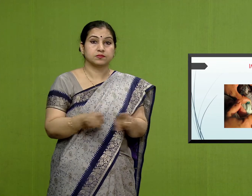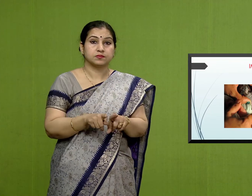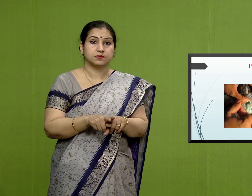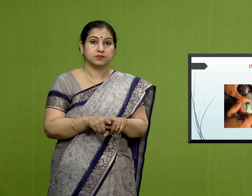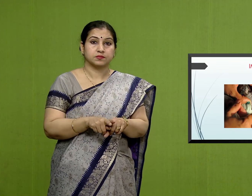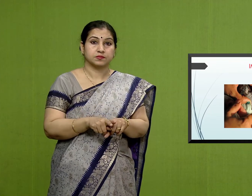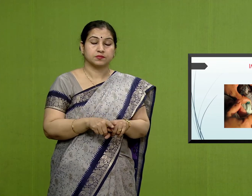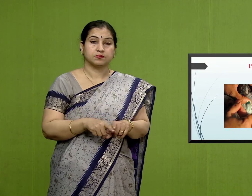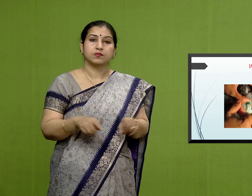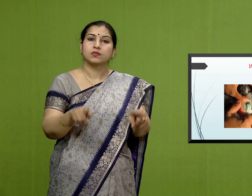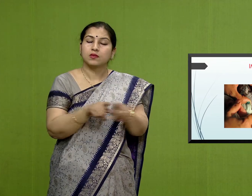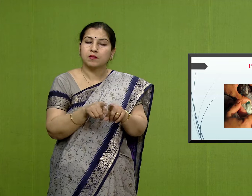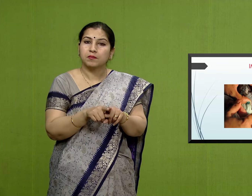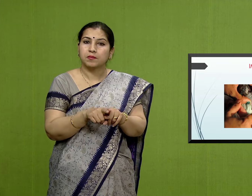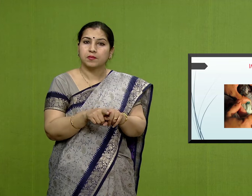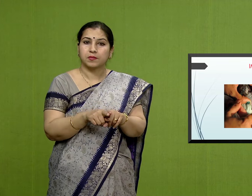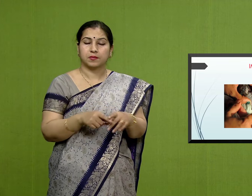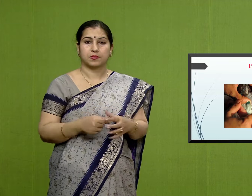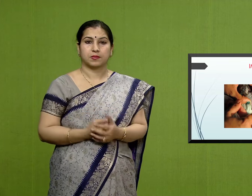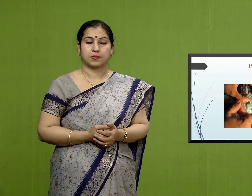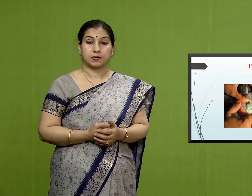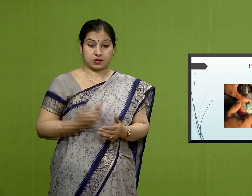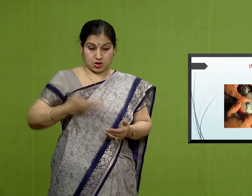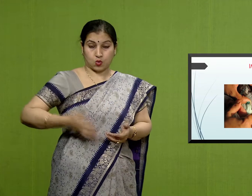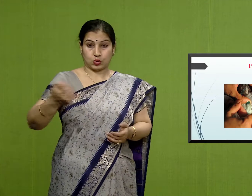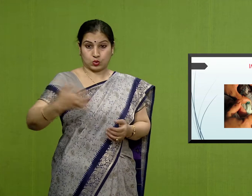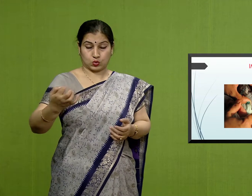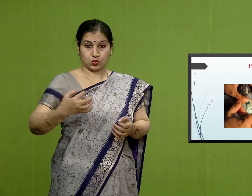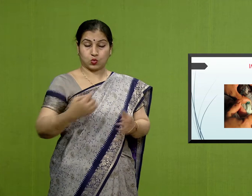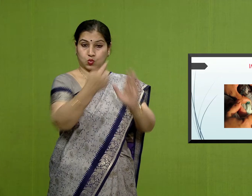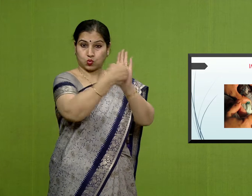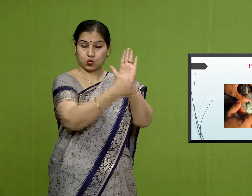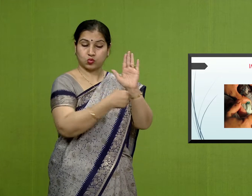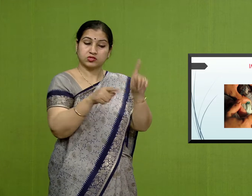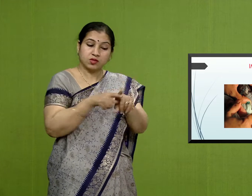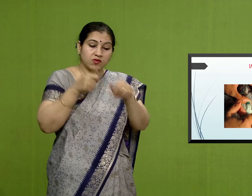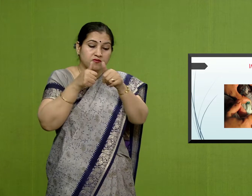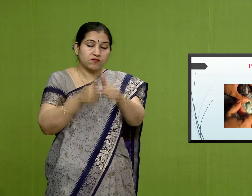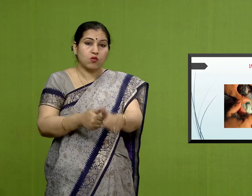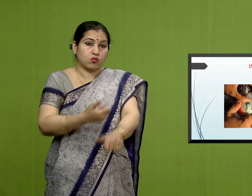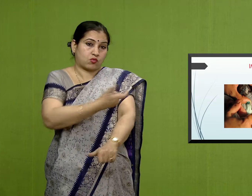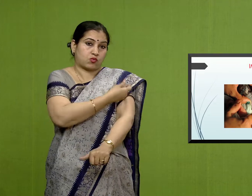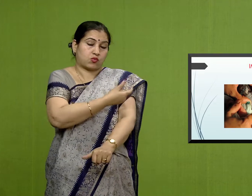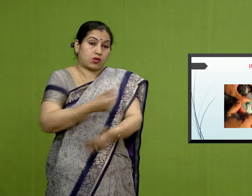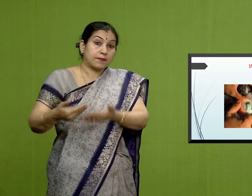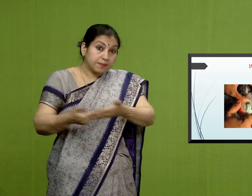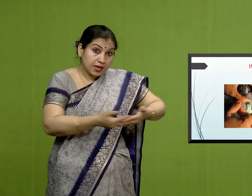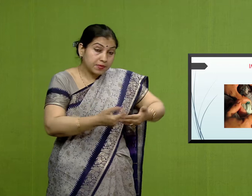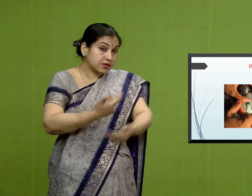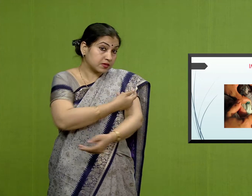and as per updated immunization schedule given by the